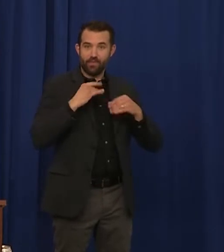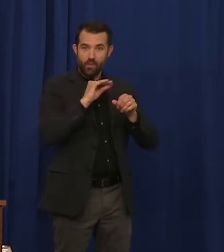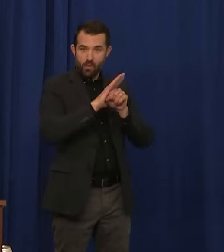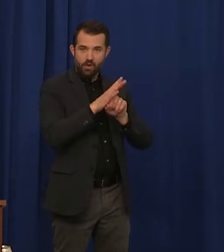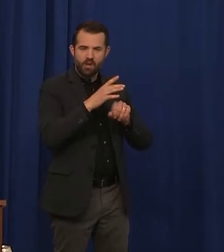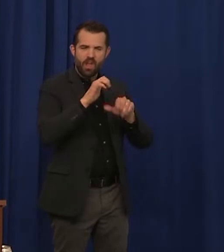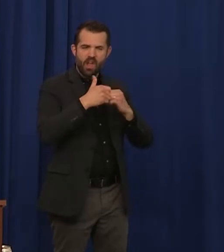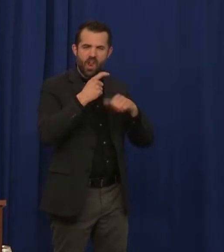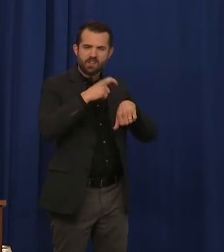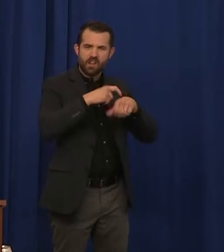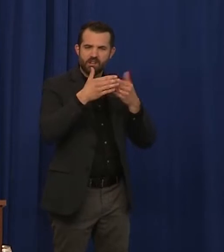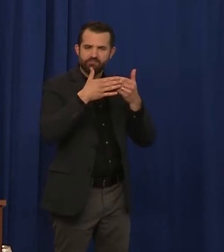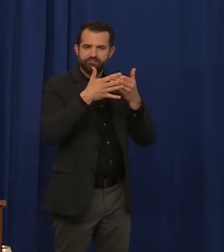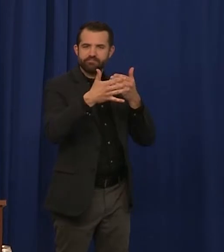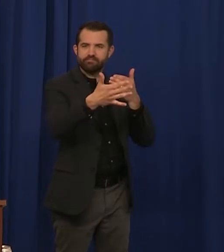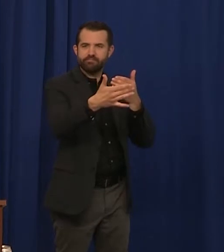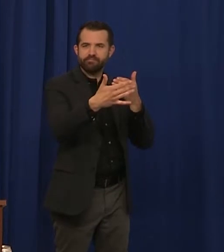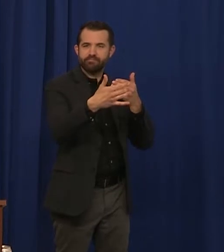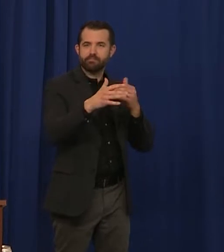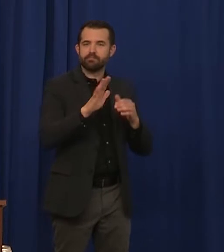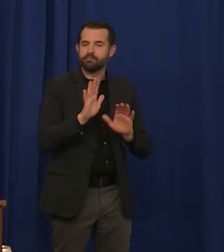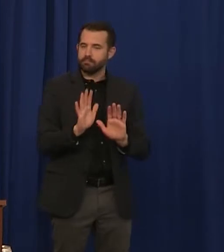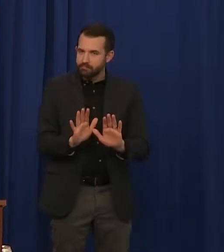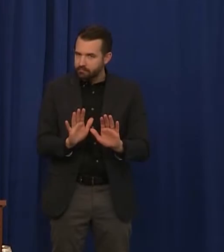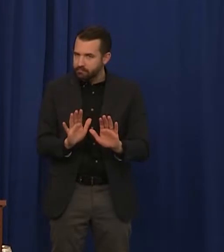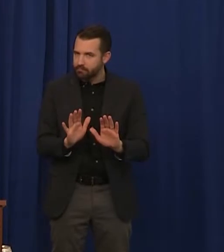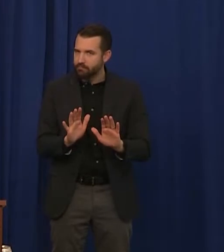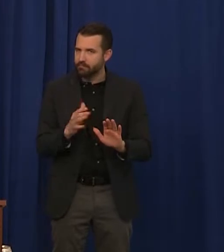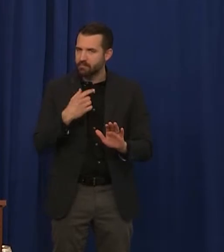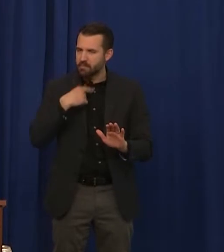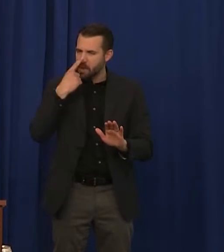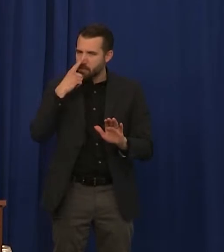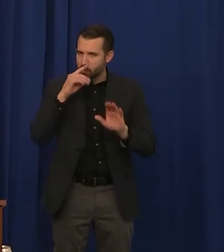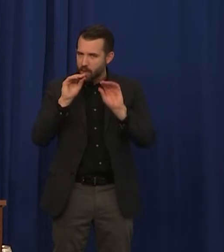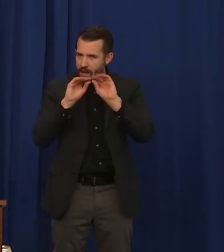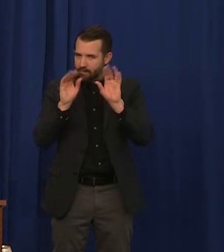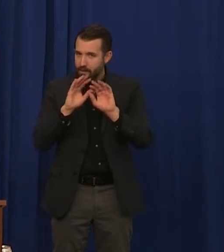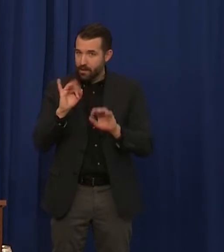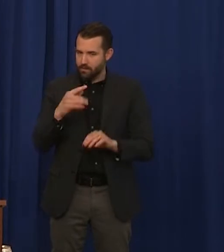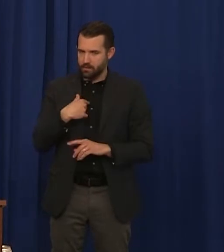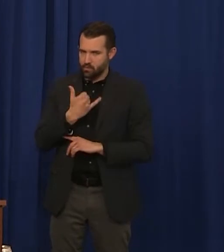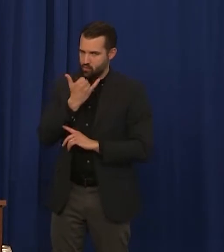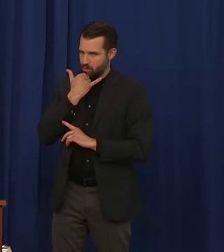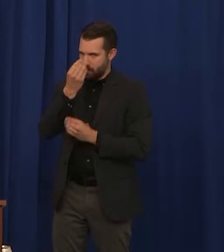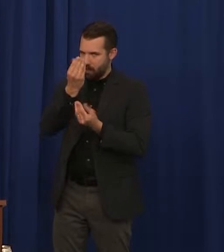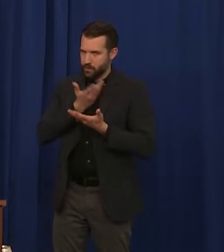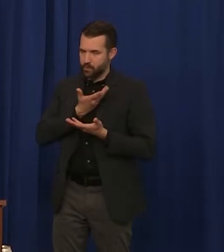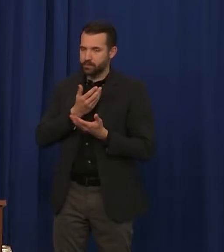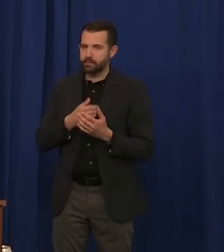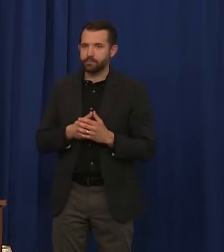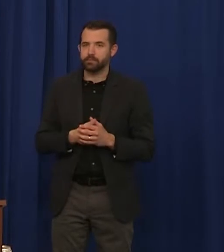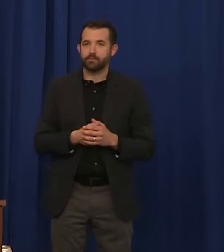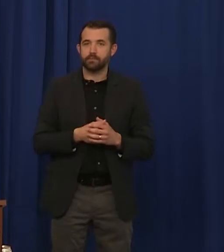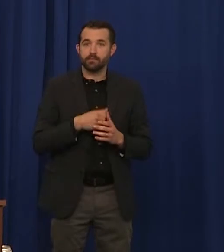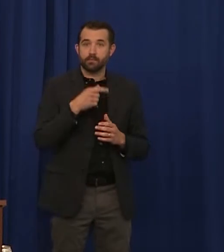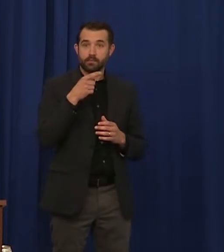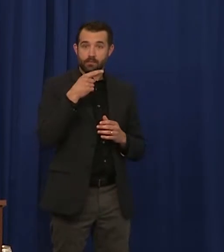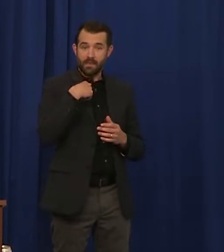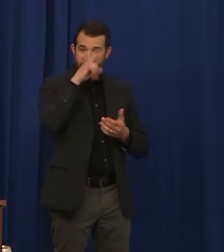going to clarify your question a bit, and if it's not what you're going for, you let me know. I think what you're asking about is not so